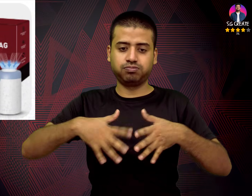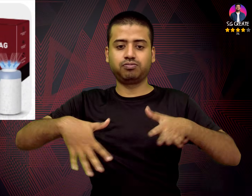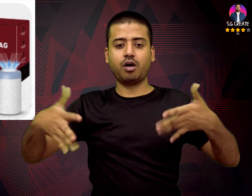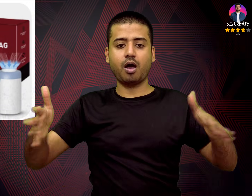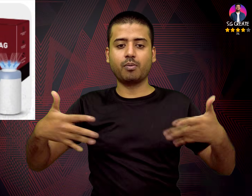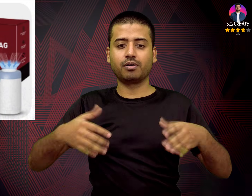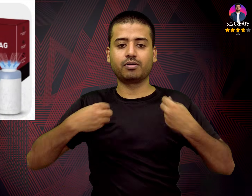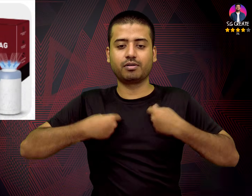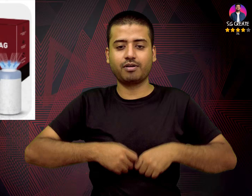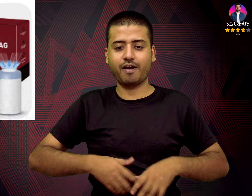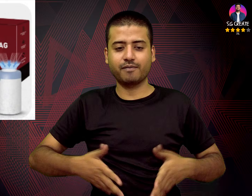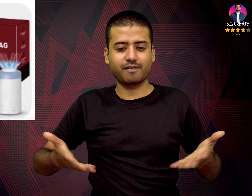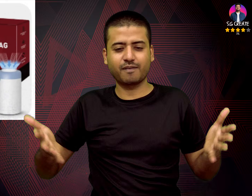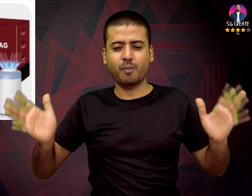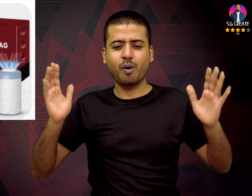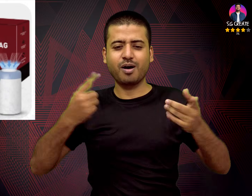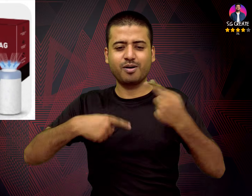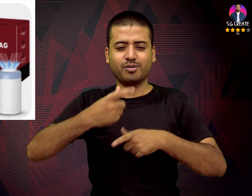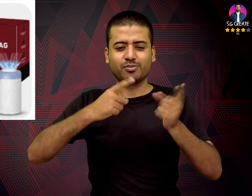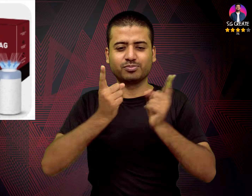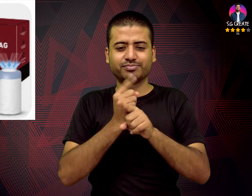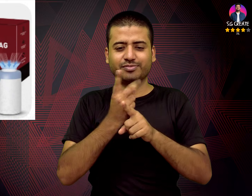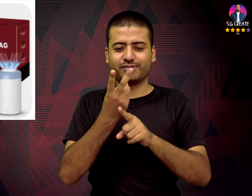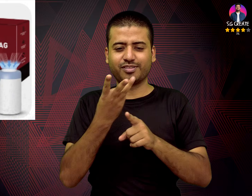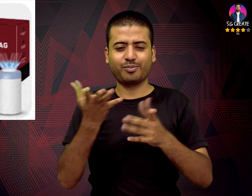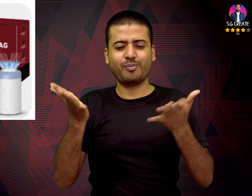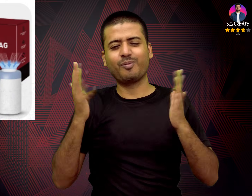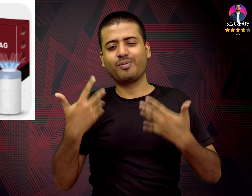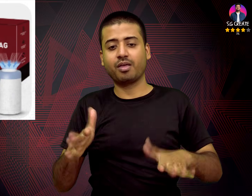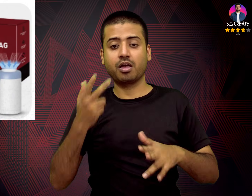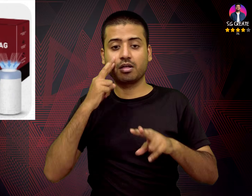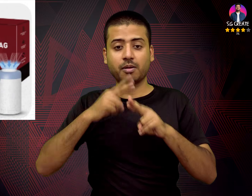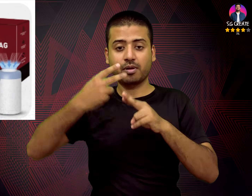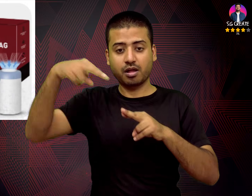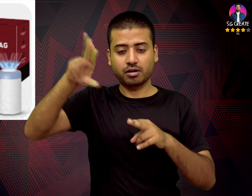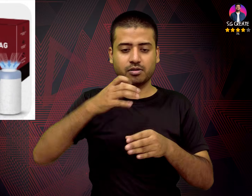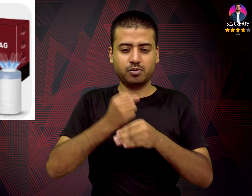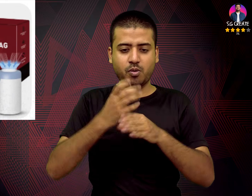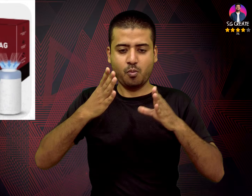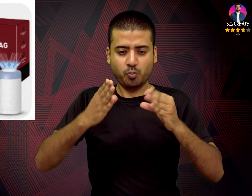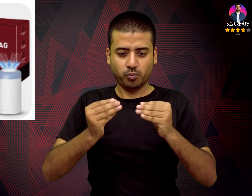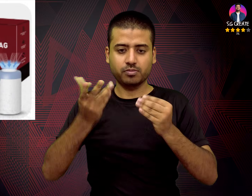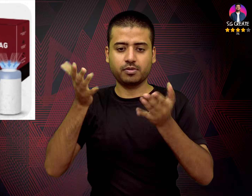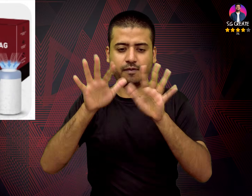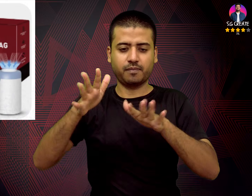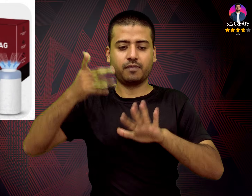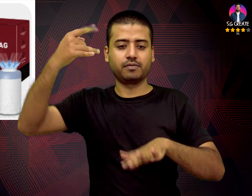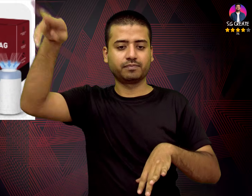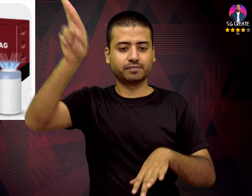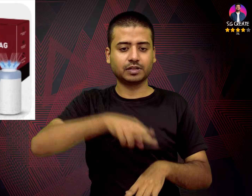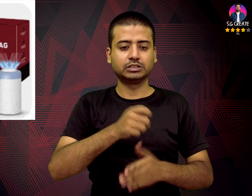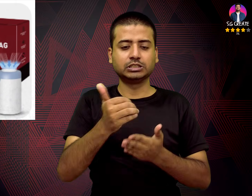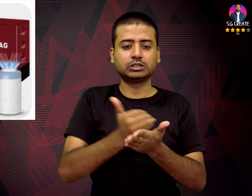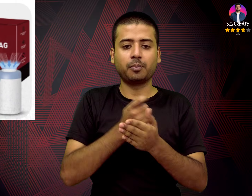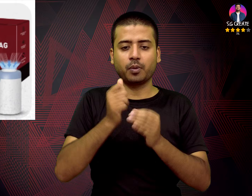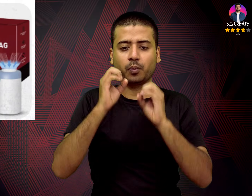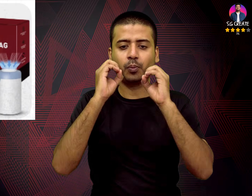tightly packed so they shift less during transit. Organization. Separates clean clothes from dirty laundry easily.